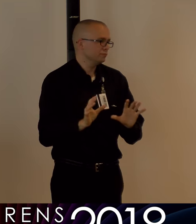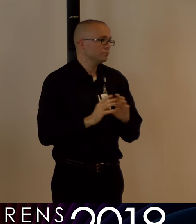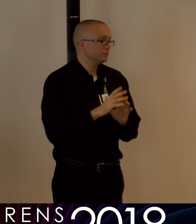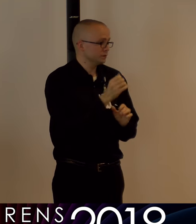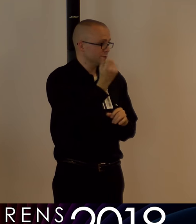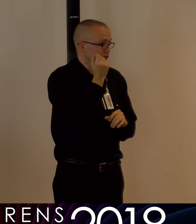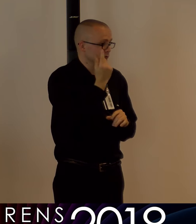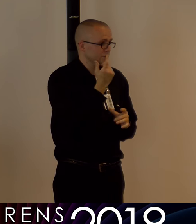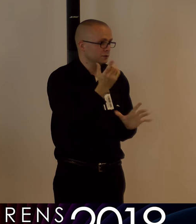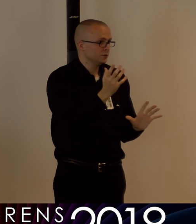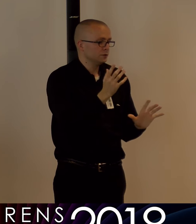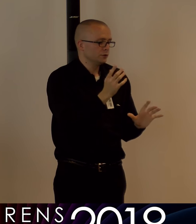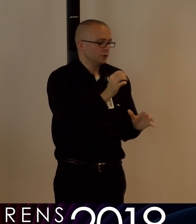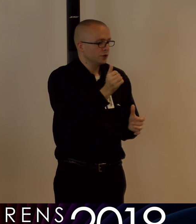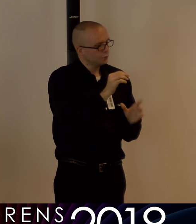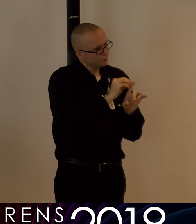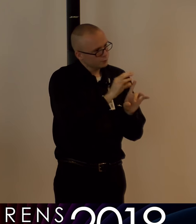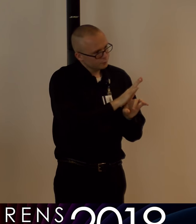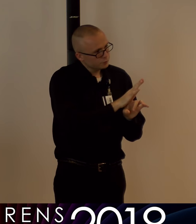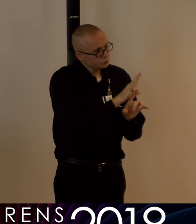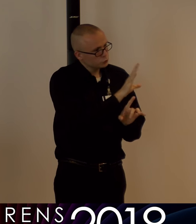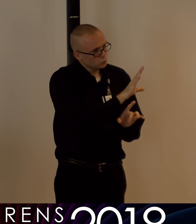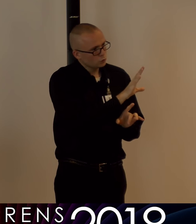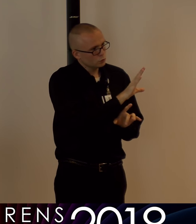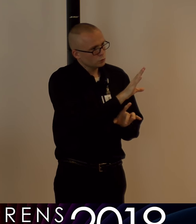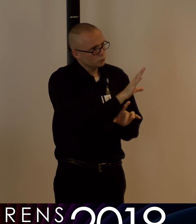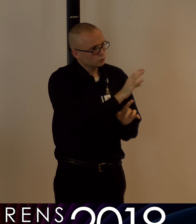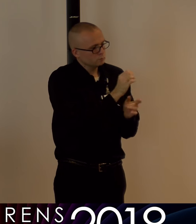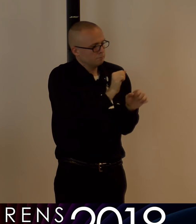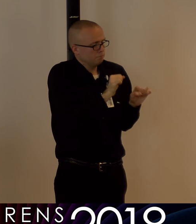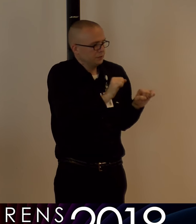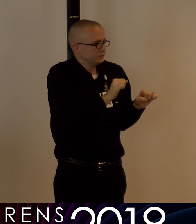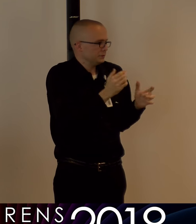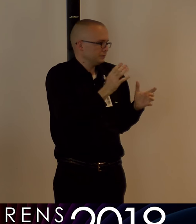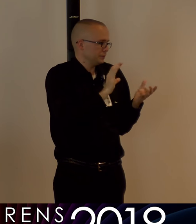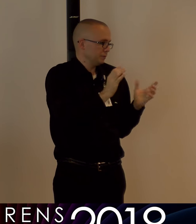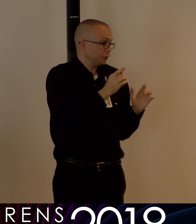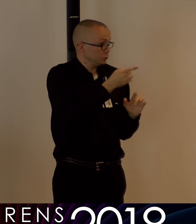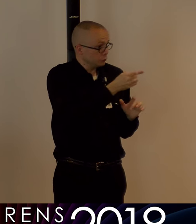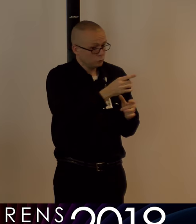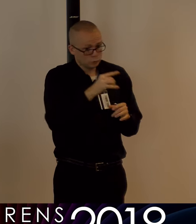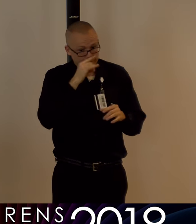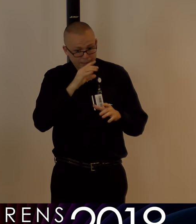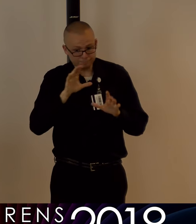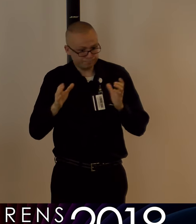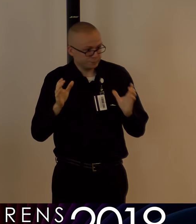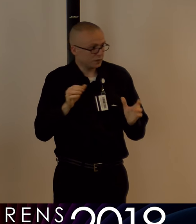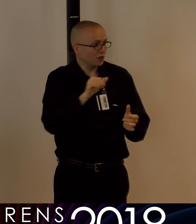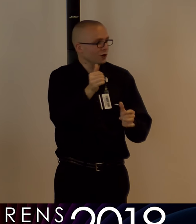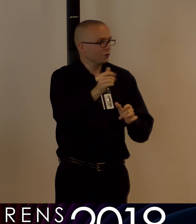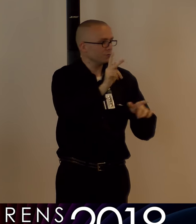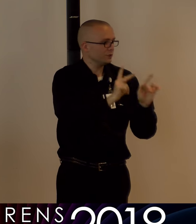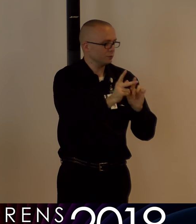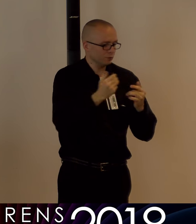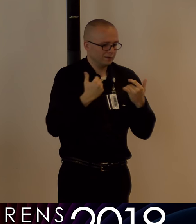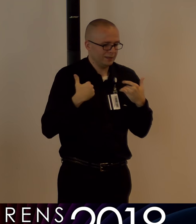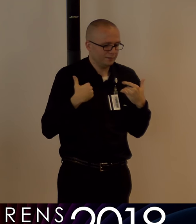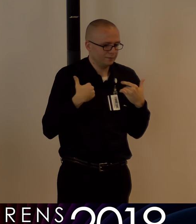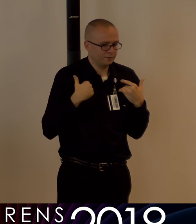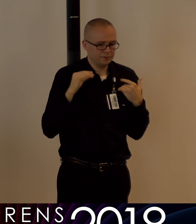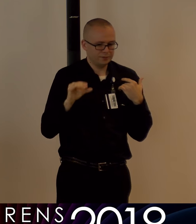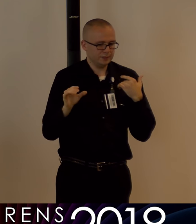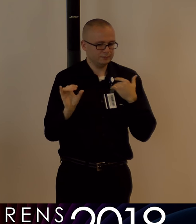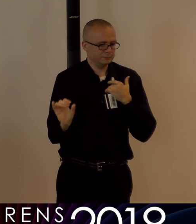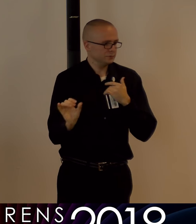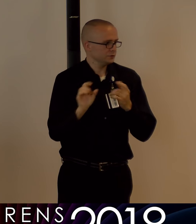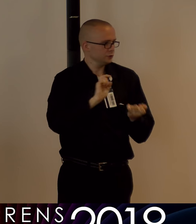But the other thing it influences is your ability to compare, you know, you or your child with other people who have that